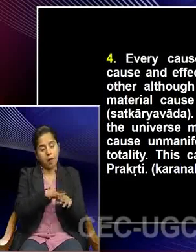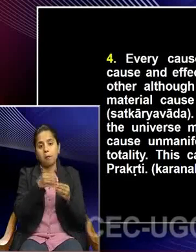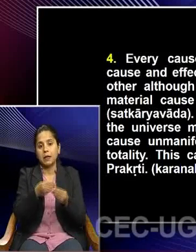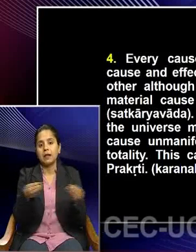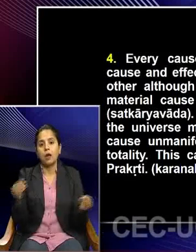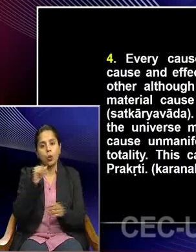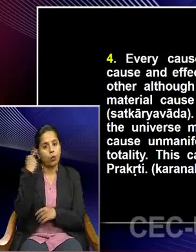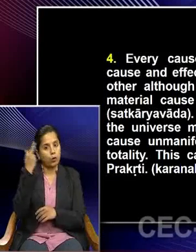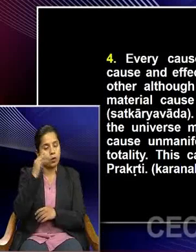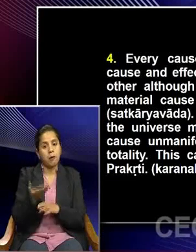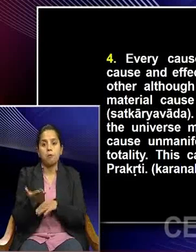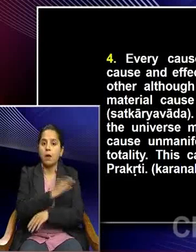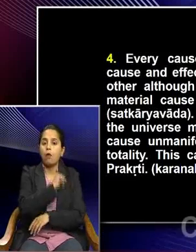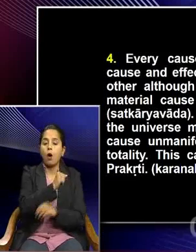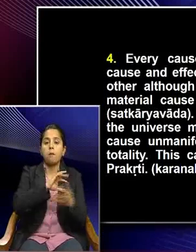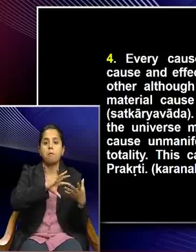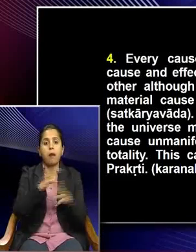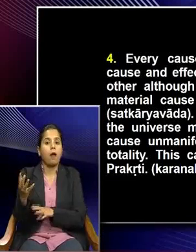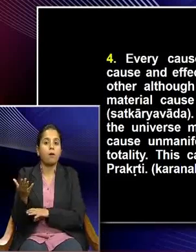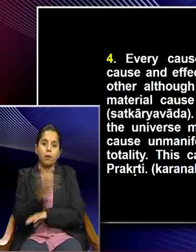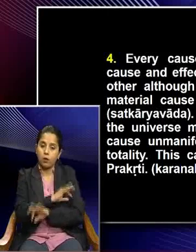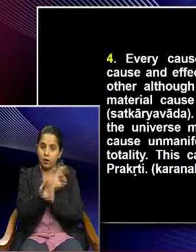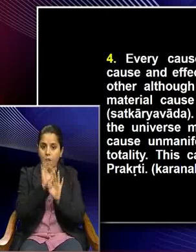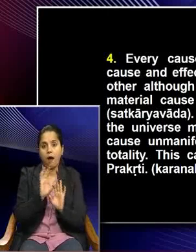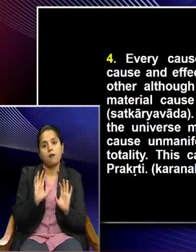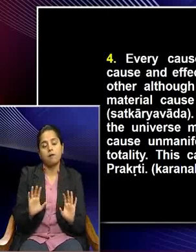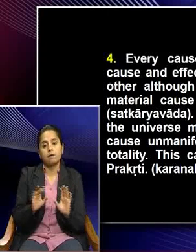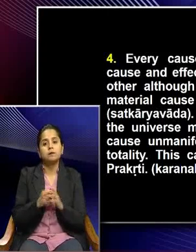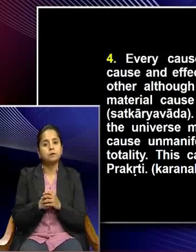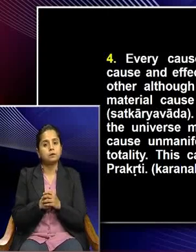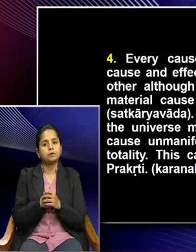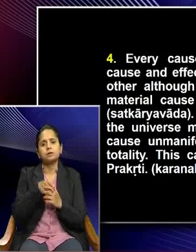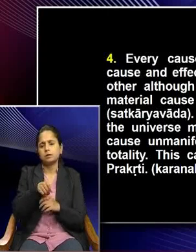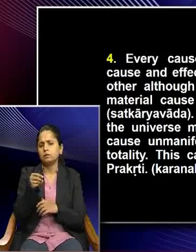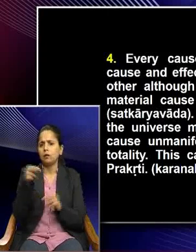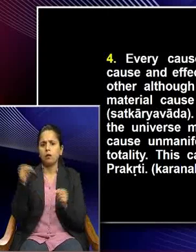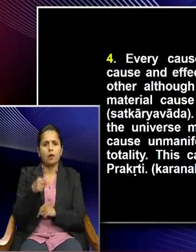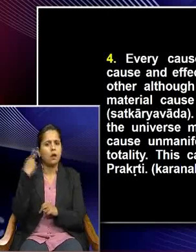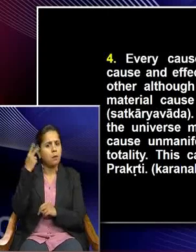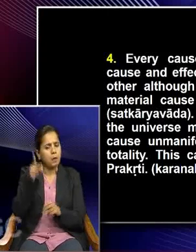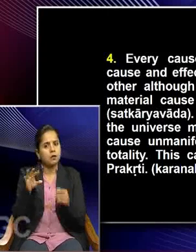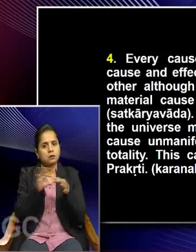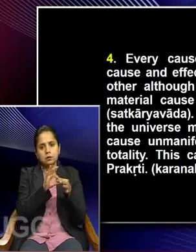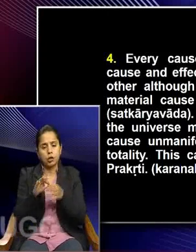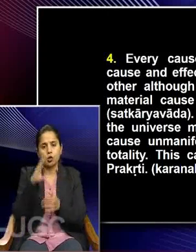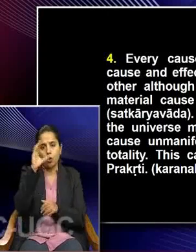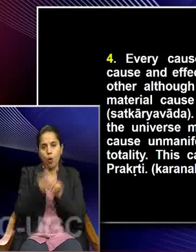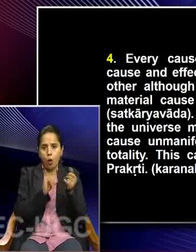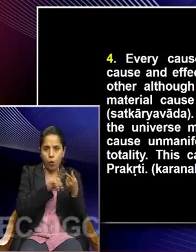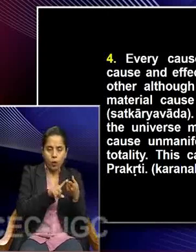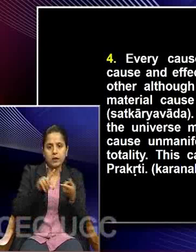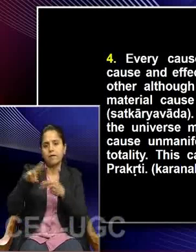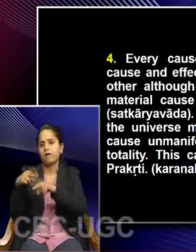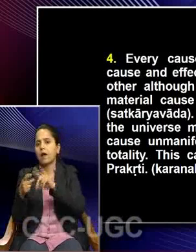cause prior to its production. Fine. So, there is a necessary relationship between cause and the effect,